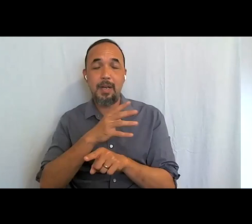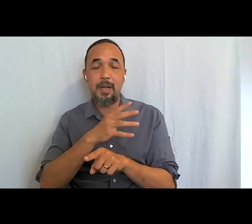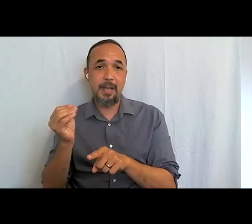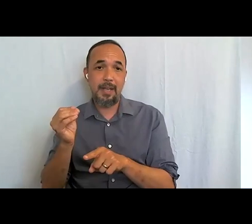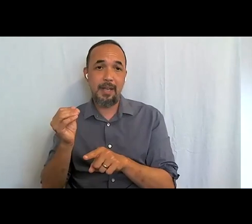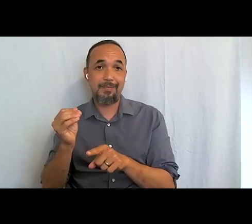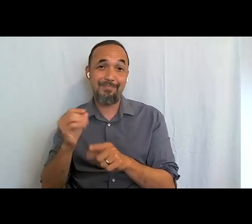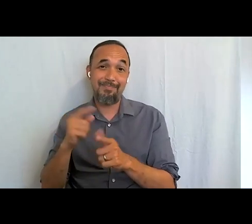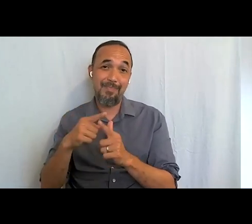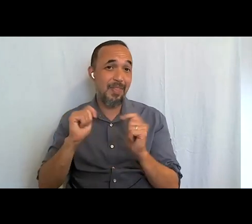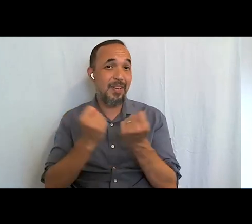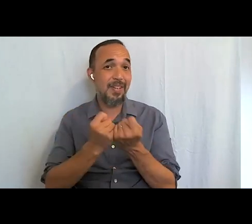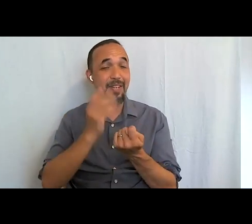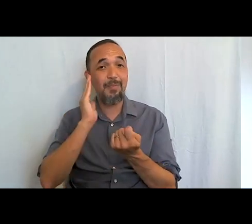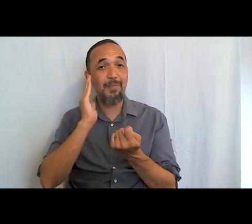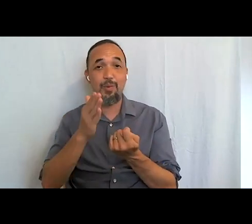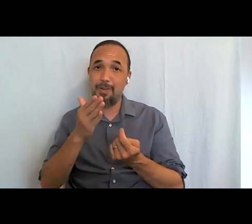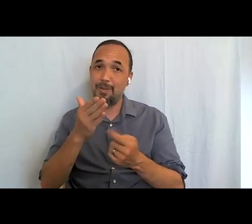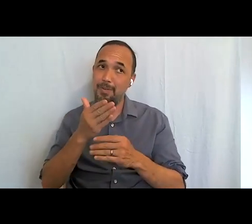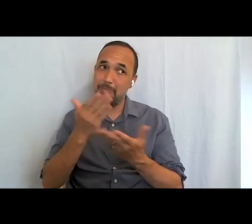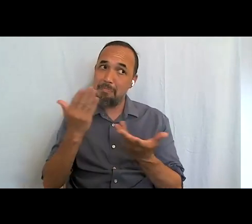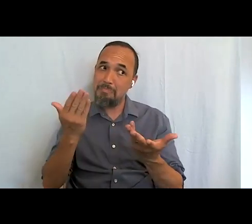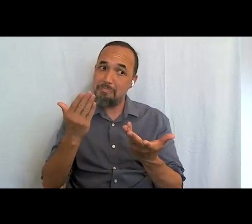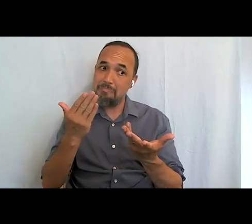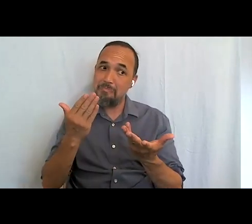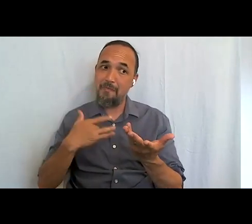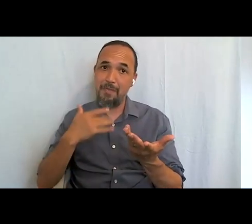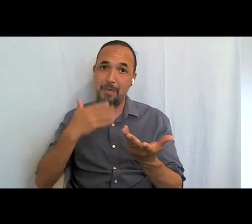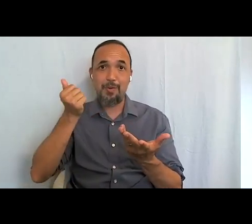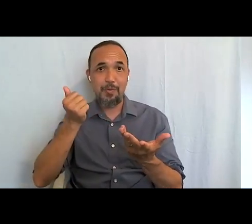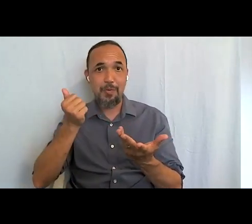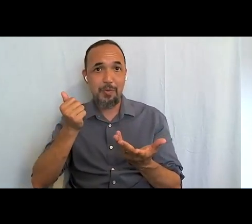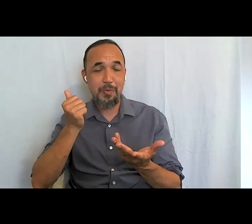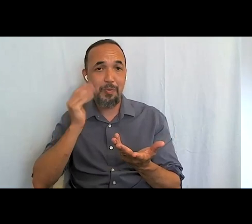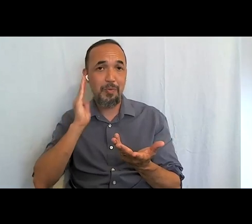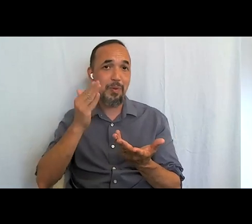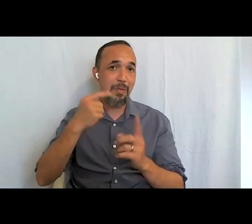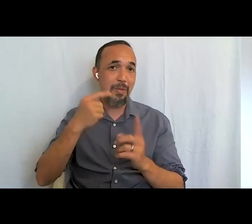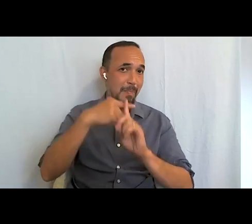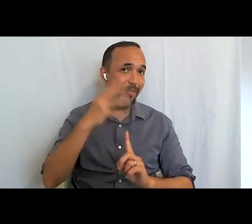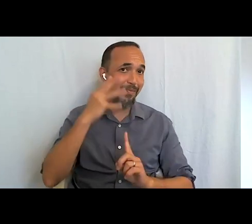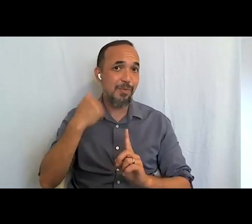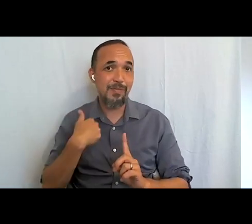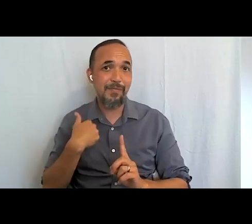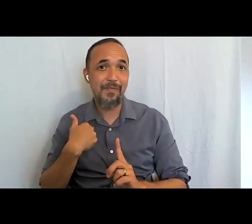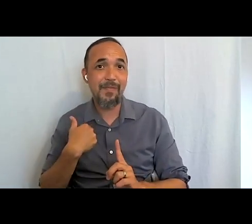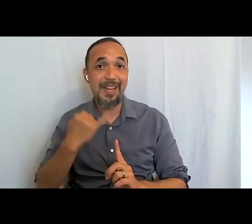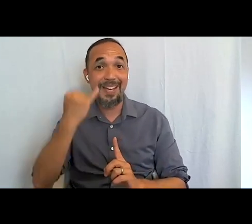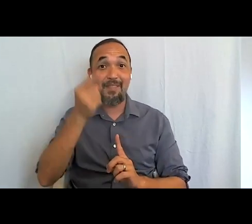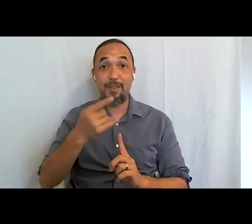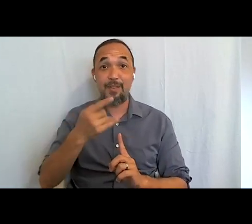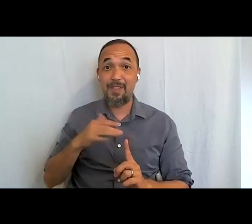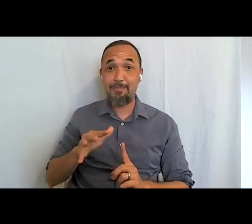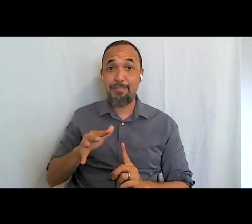experience. And if you're feeling anxious, talk to your captain about that too. Honestly, the name of the game